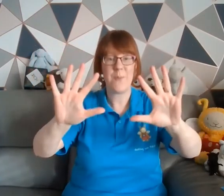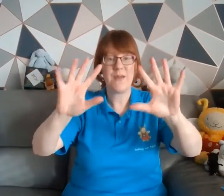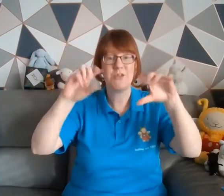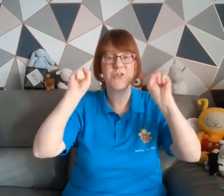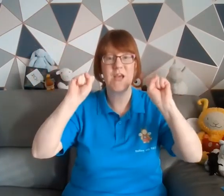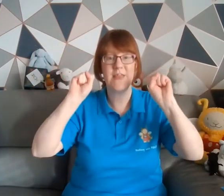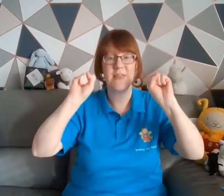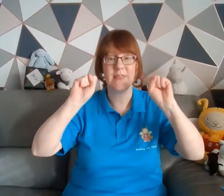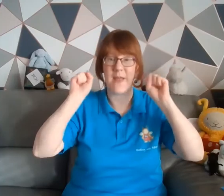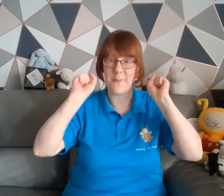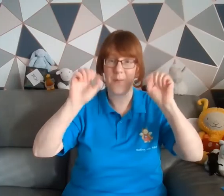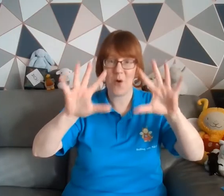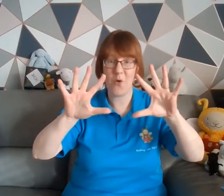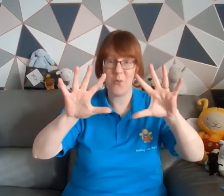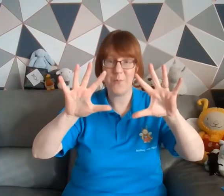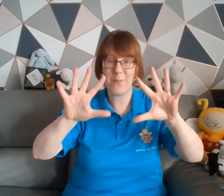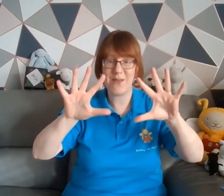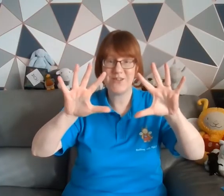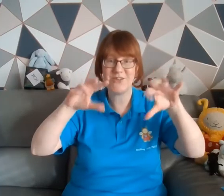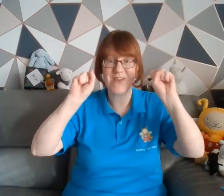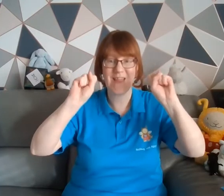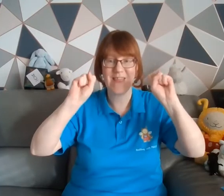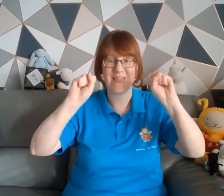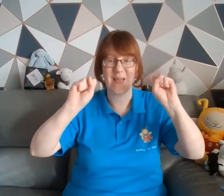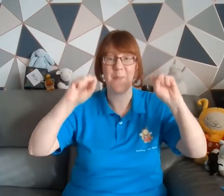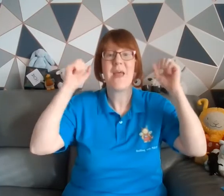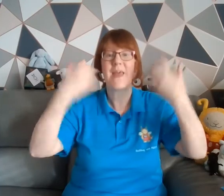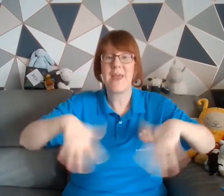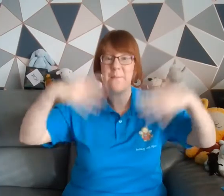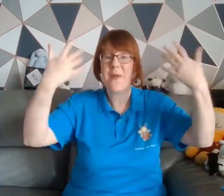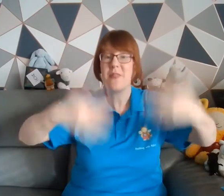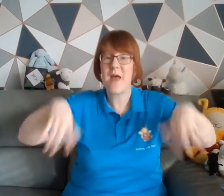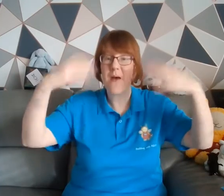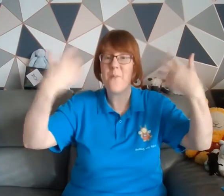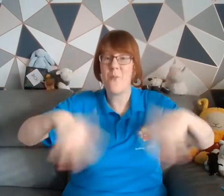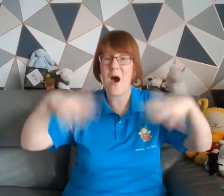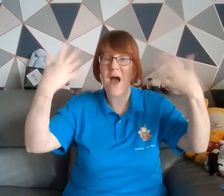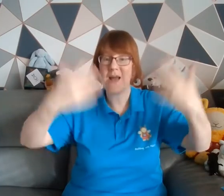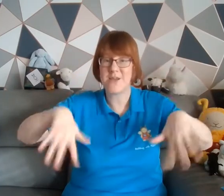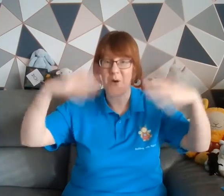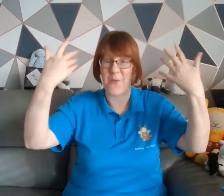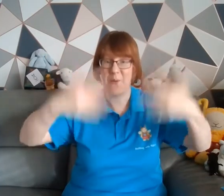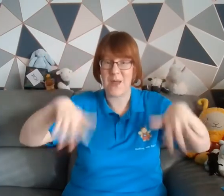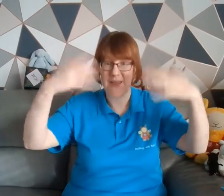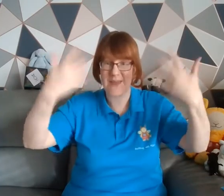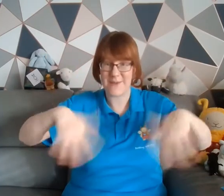Open, shut them, open, shut them, keep them wide awake.